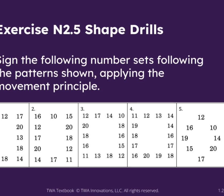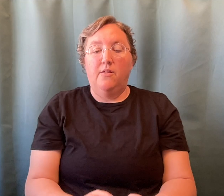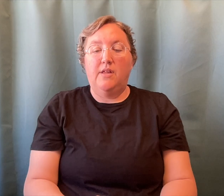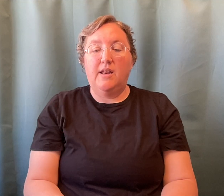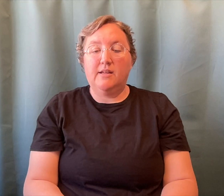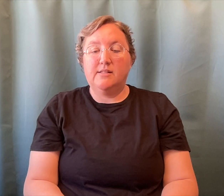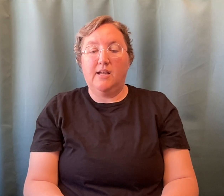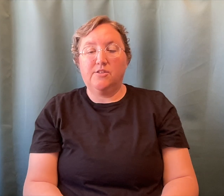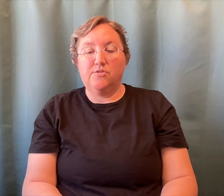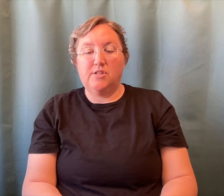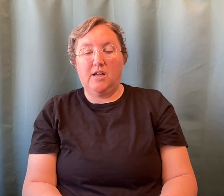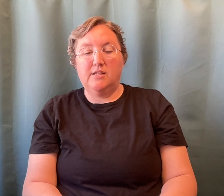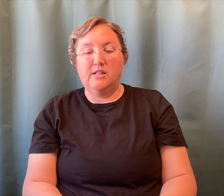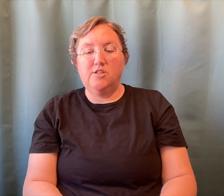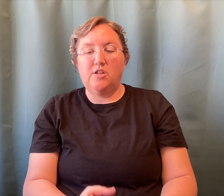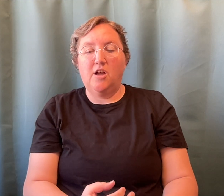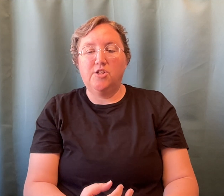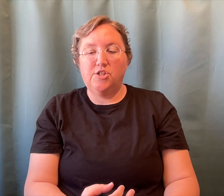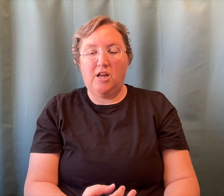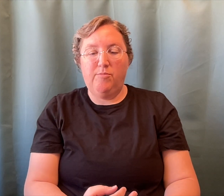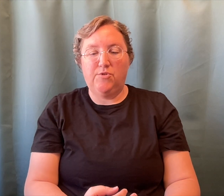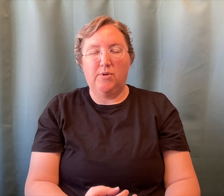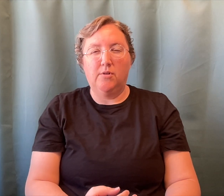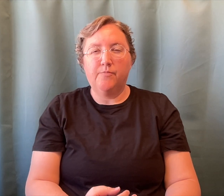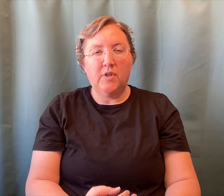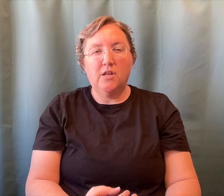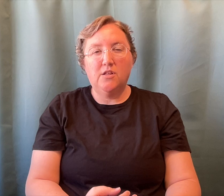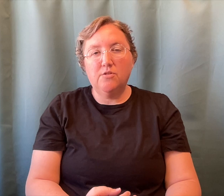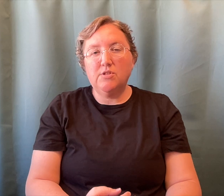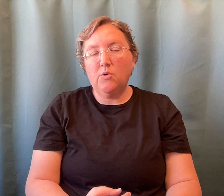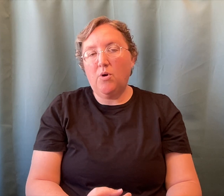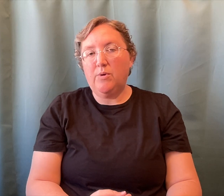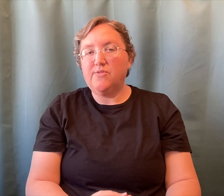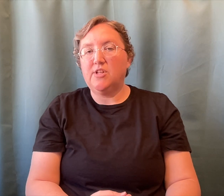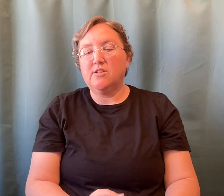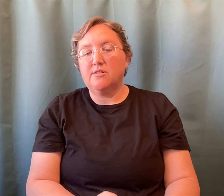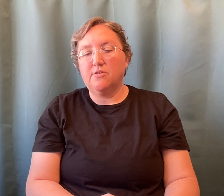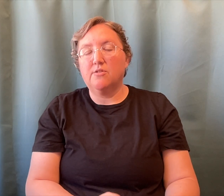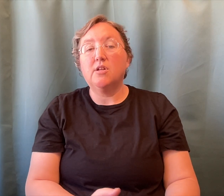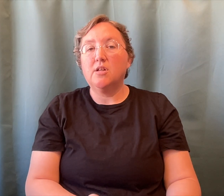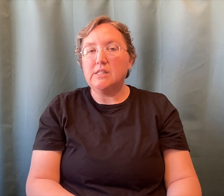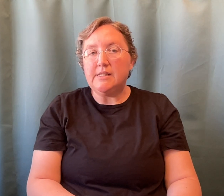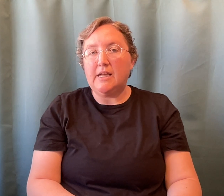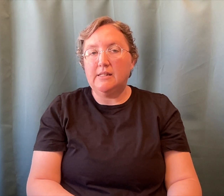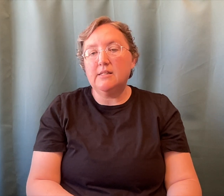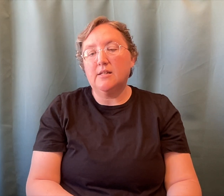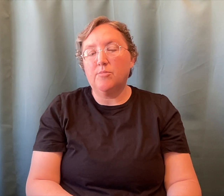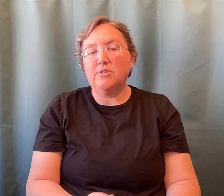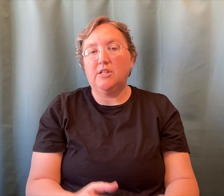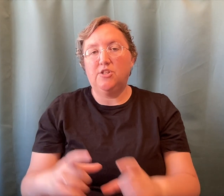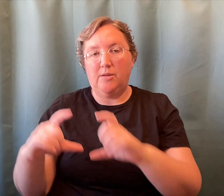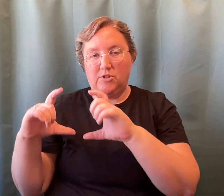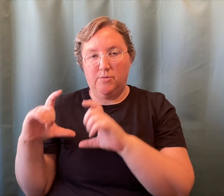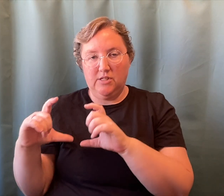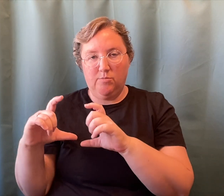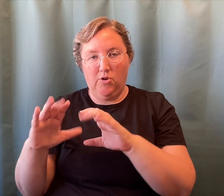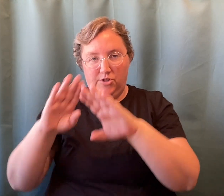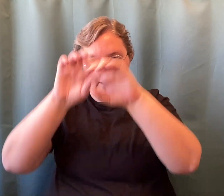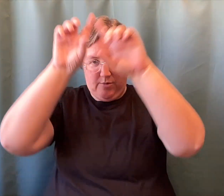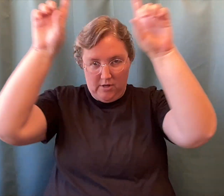The next exercise is a shape drill. Using what we've just learned, sign these numbers in a shape. It should be a small shape,